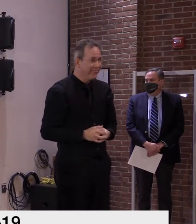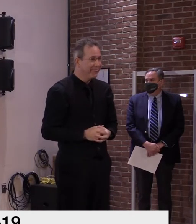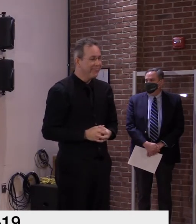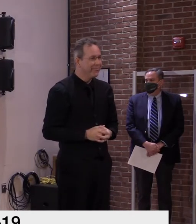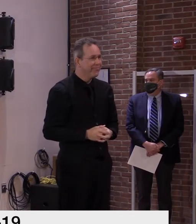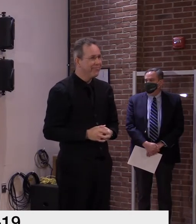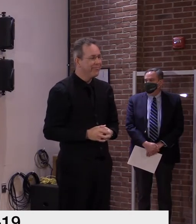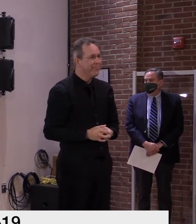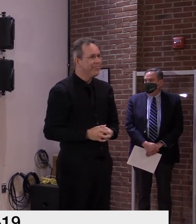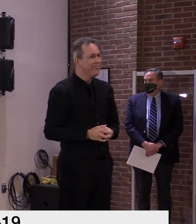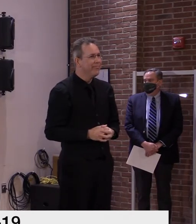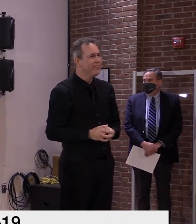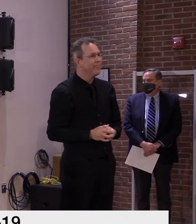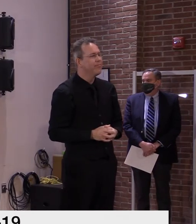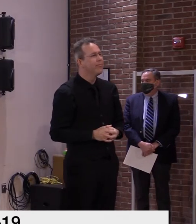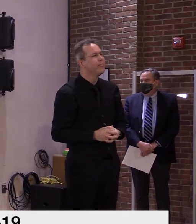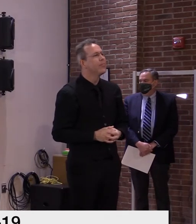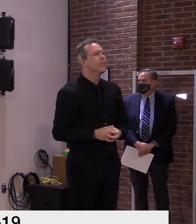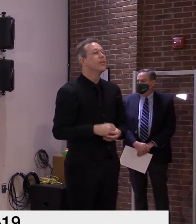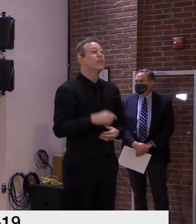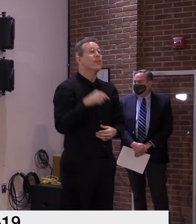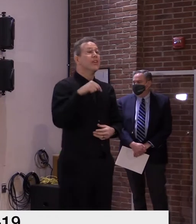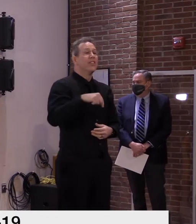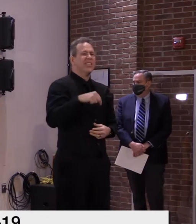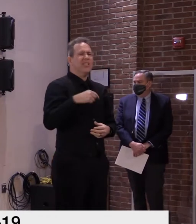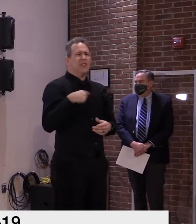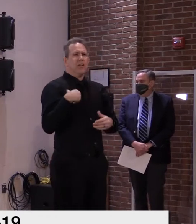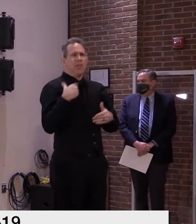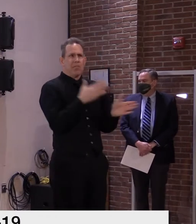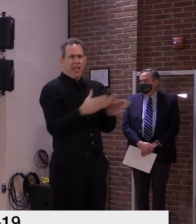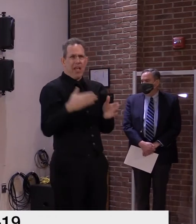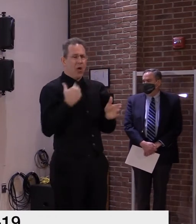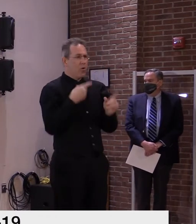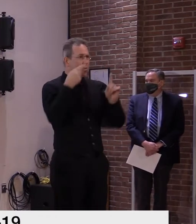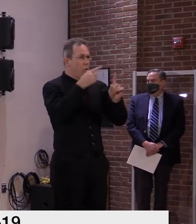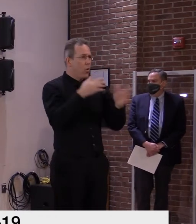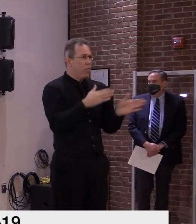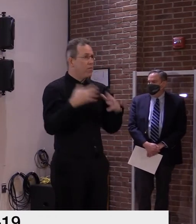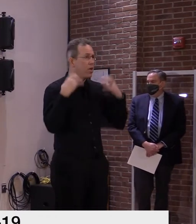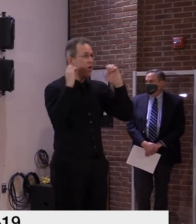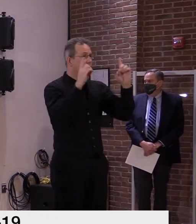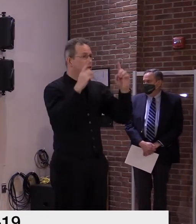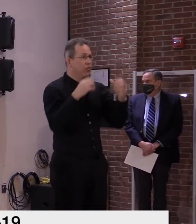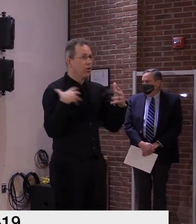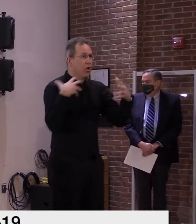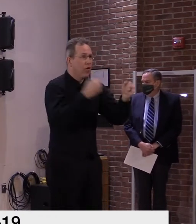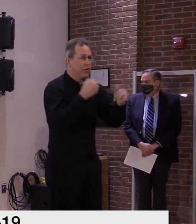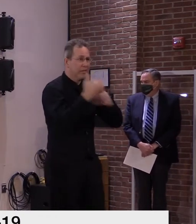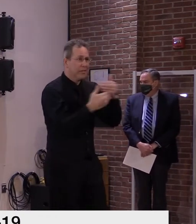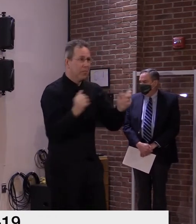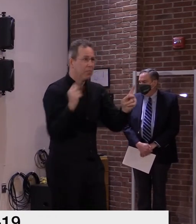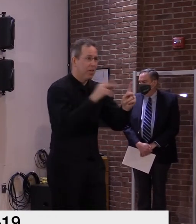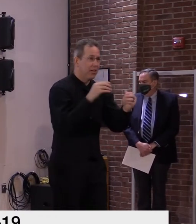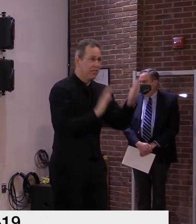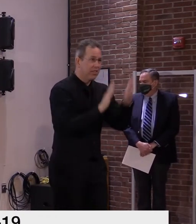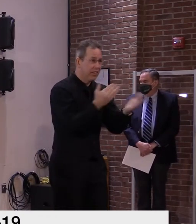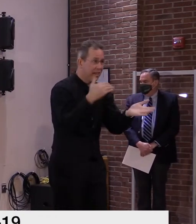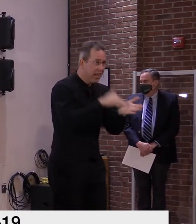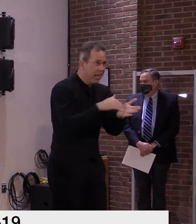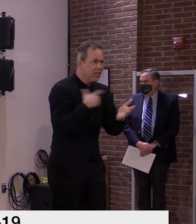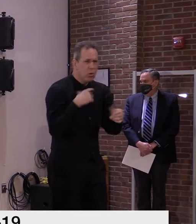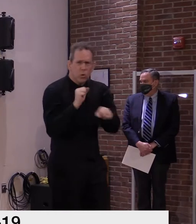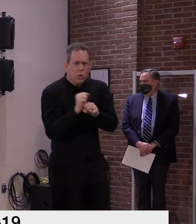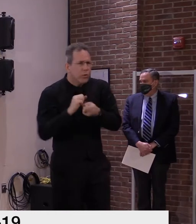This is the recovery work Secretary French has been talking about at these briefings, and that he's been working on with his team at the Agency